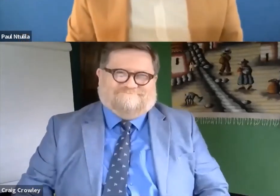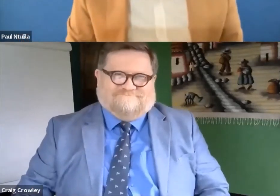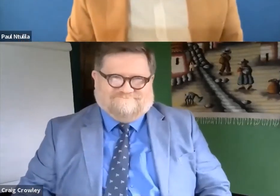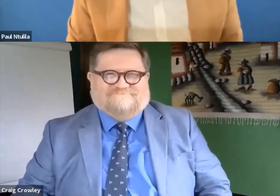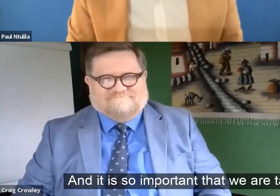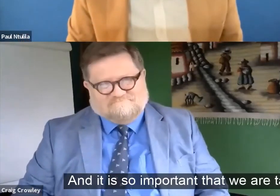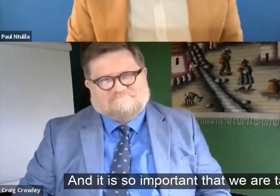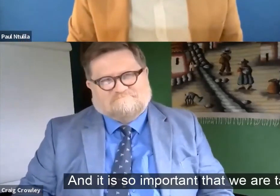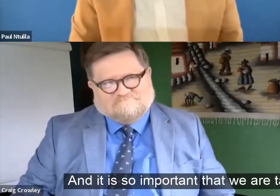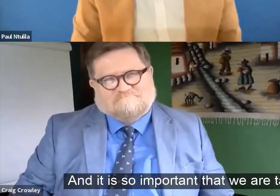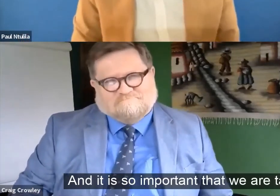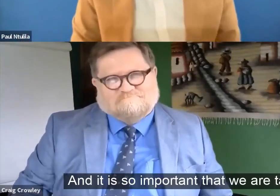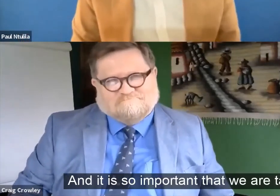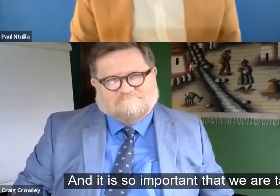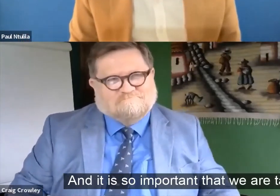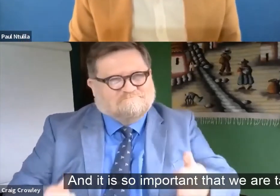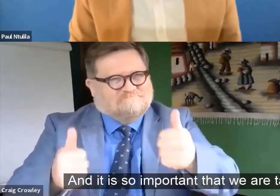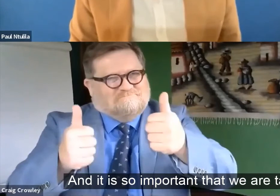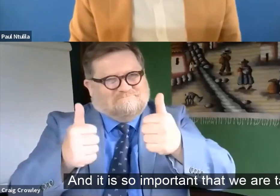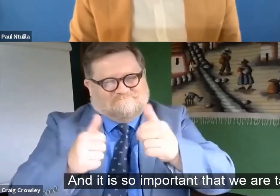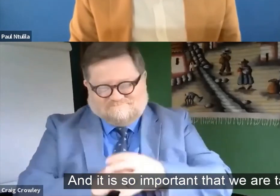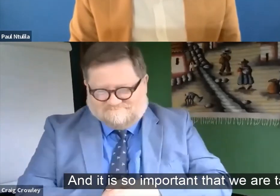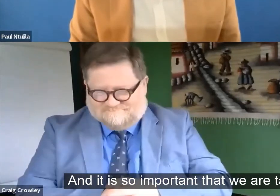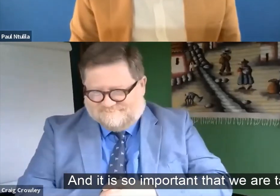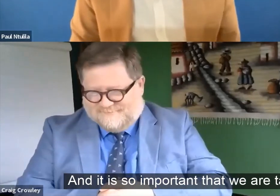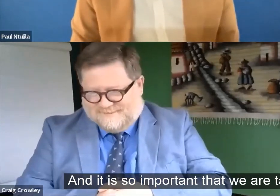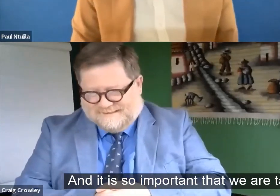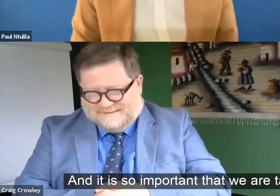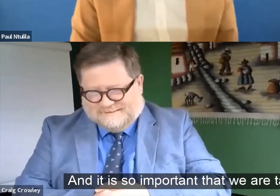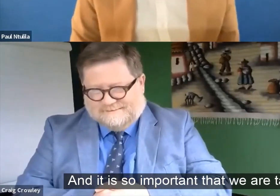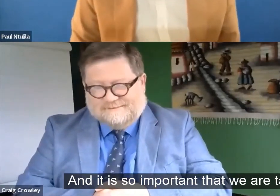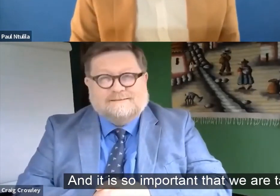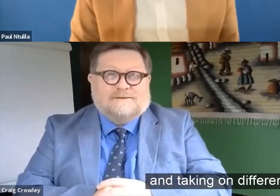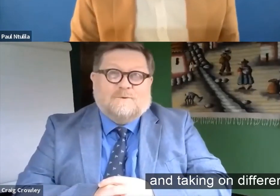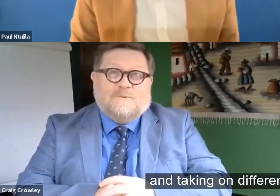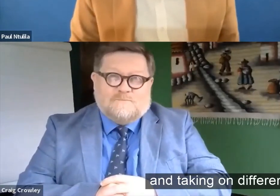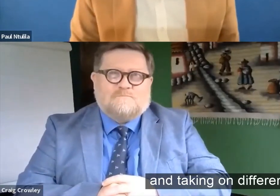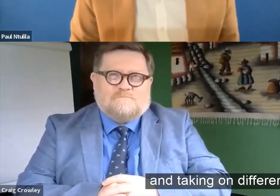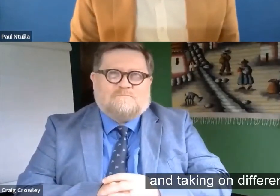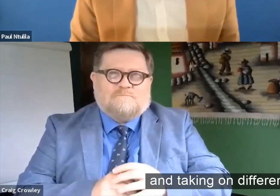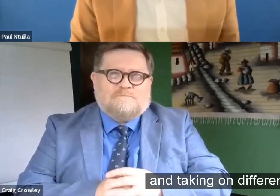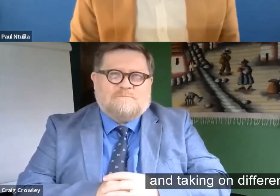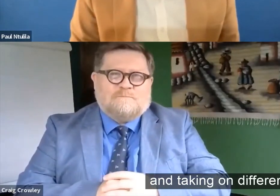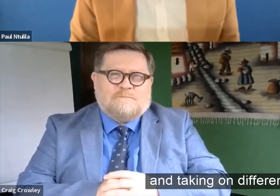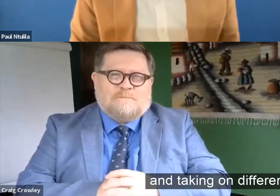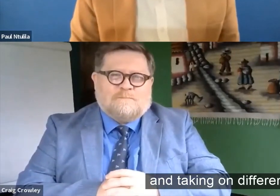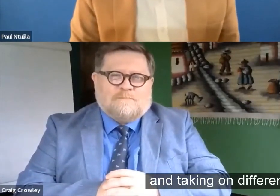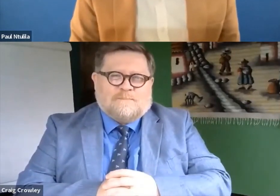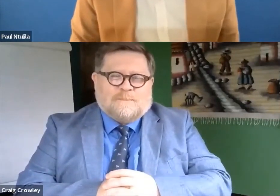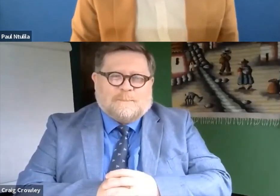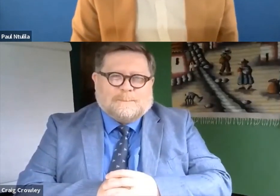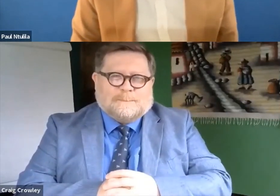And it's so important that we are taking on all of this from everybody and taking on different people's perspectives.